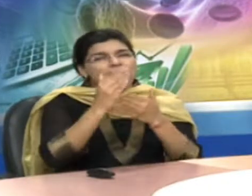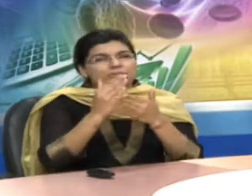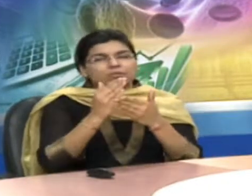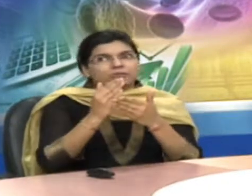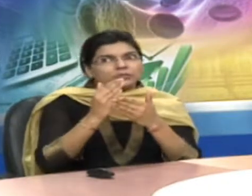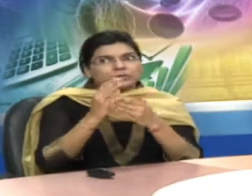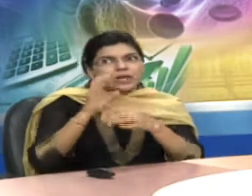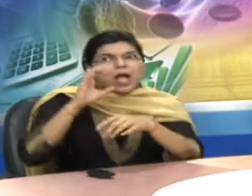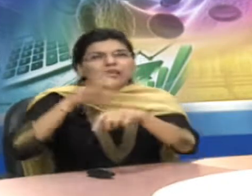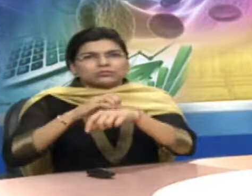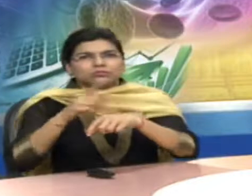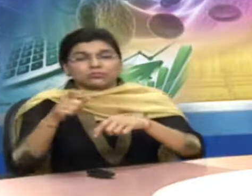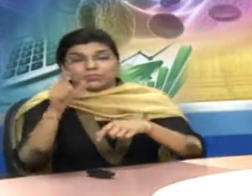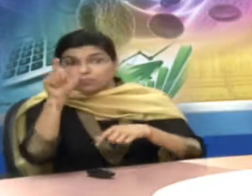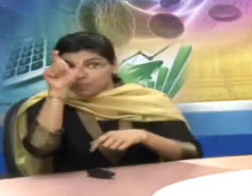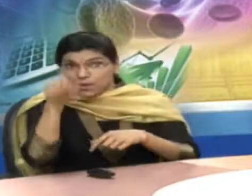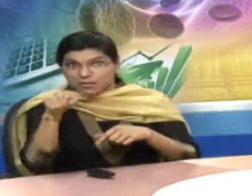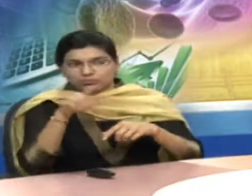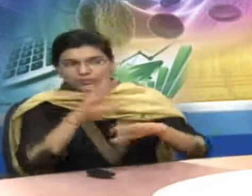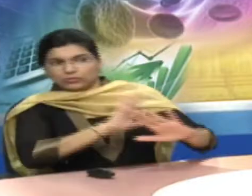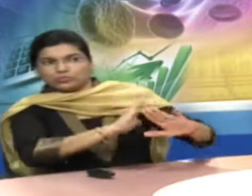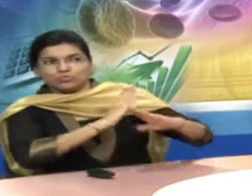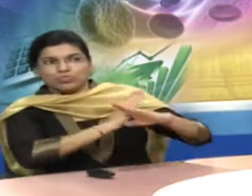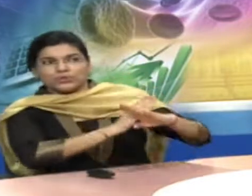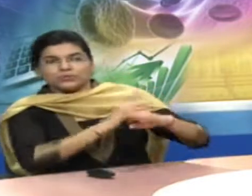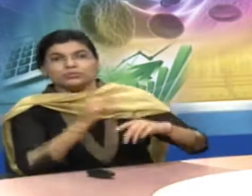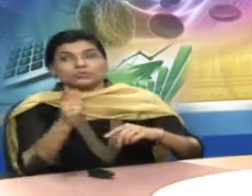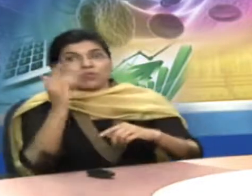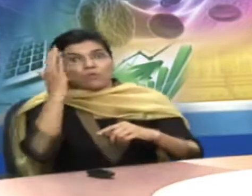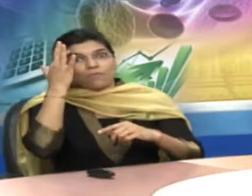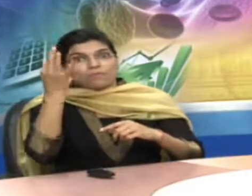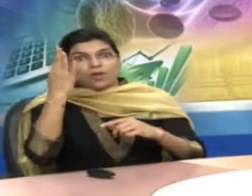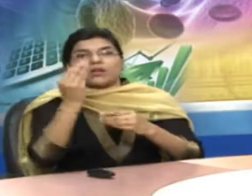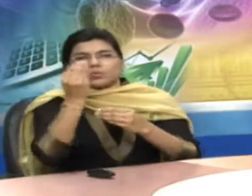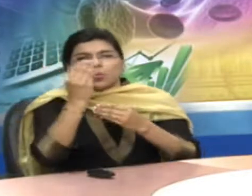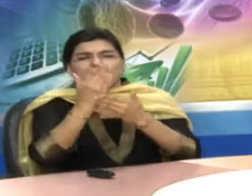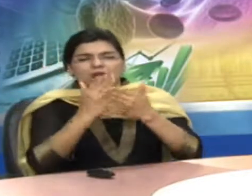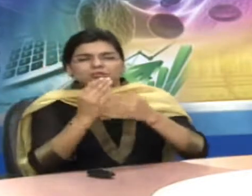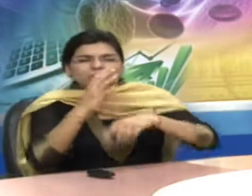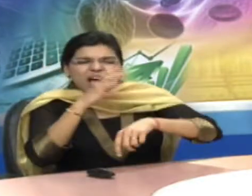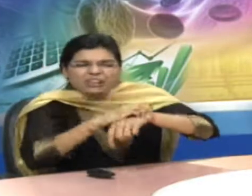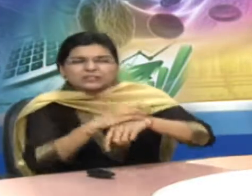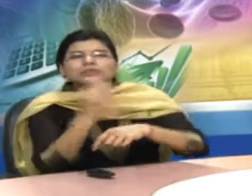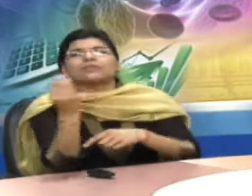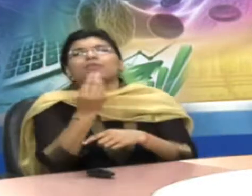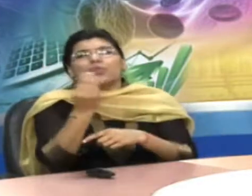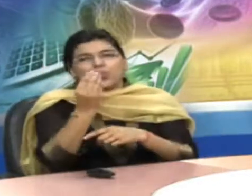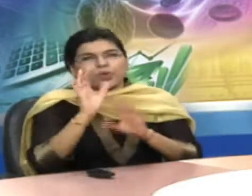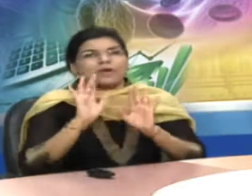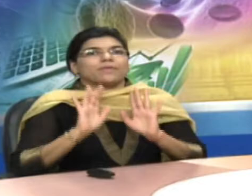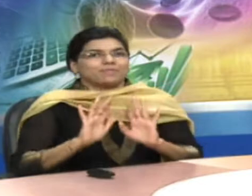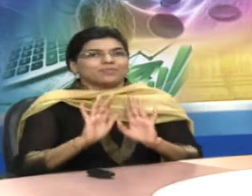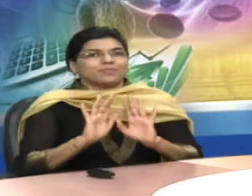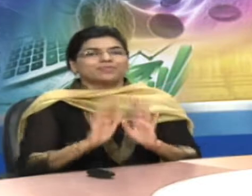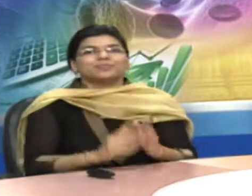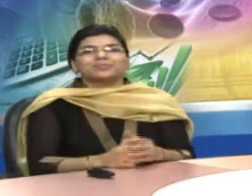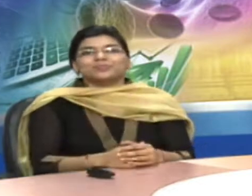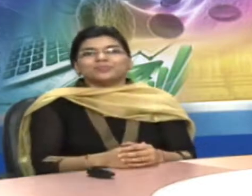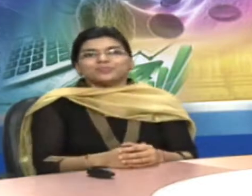And if a person is fearless, then there are less chances that any animal